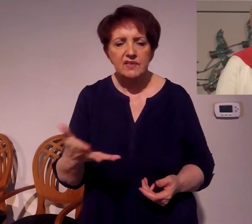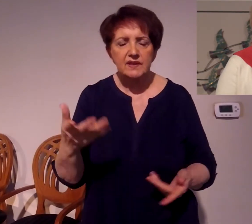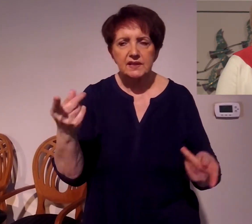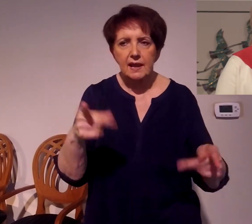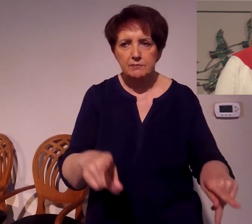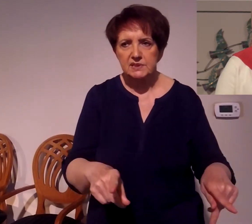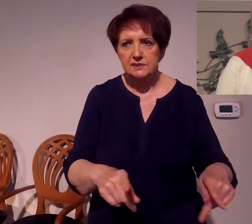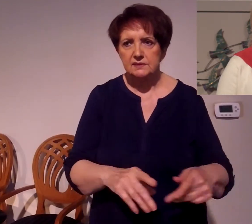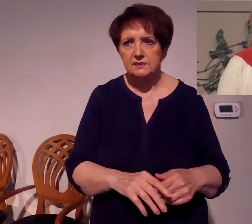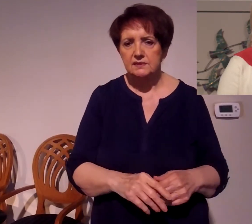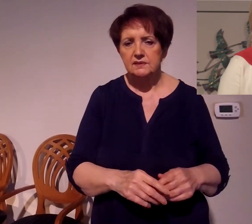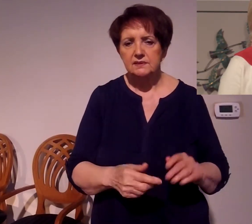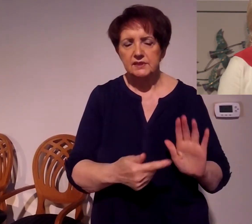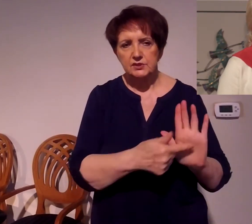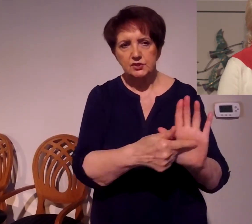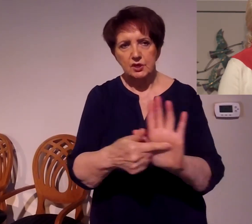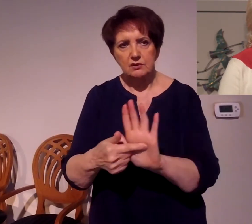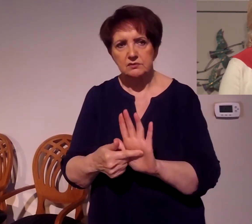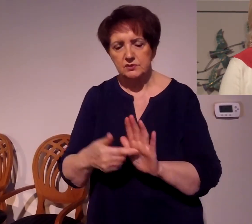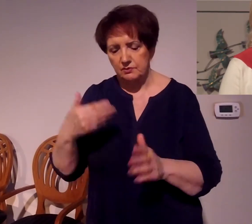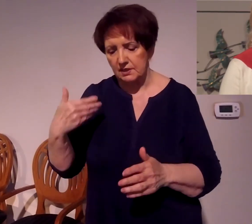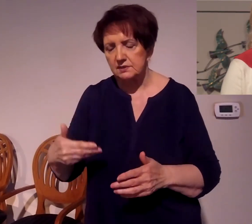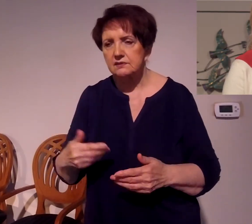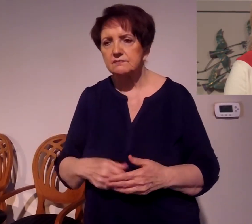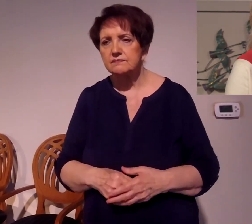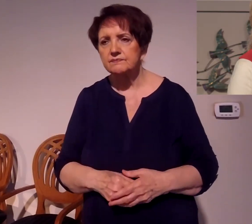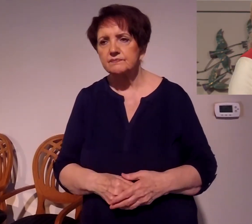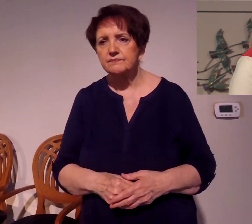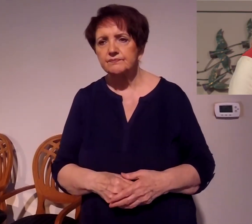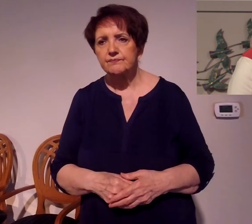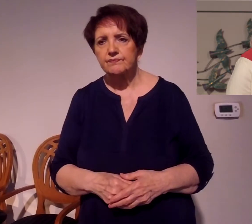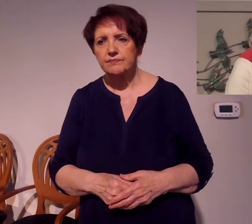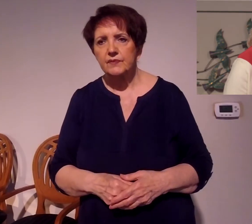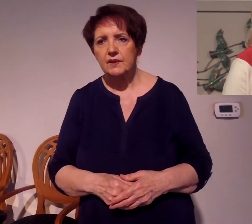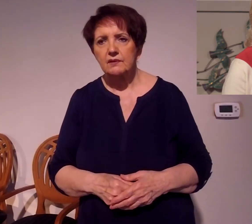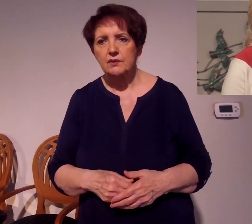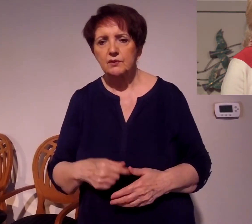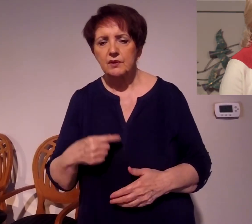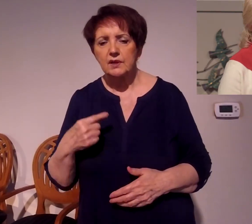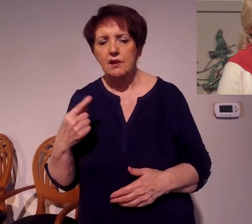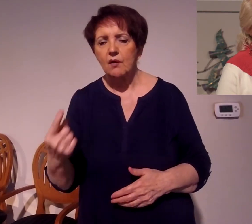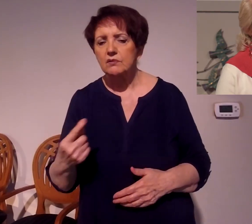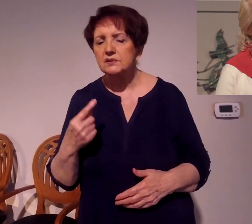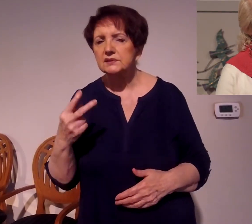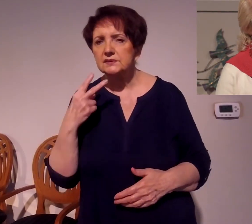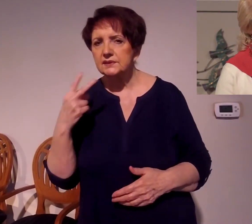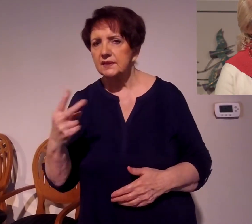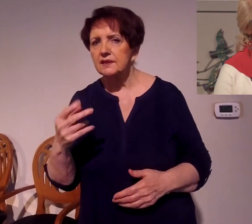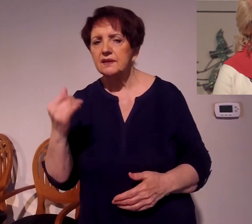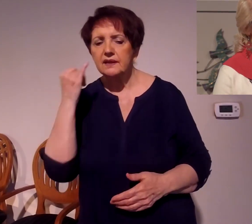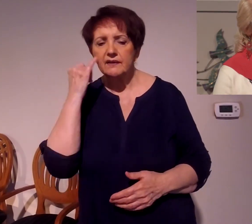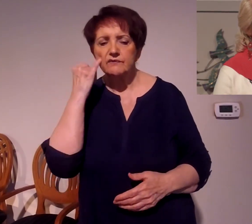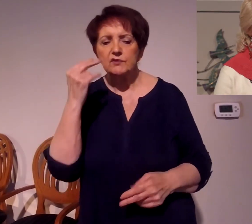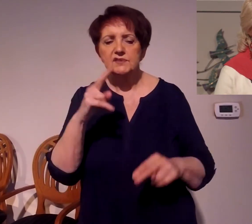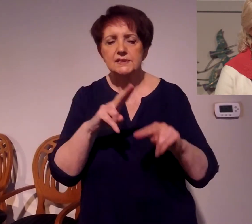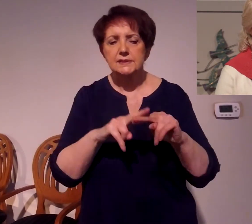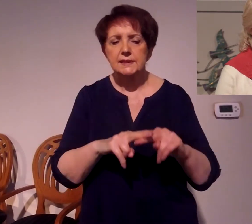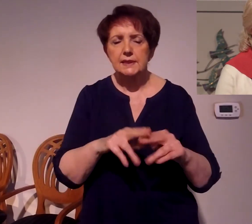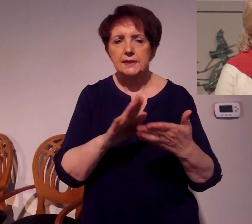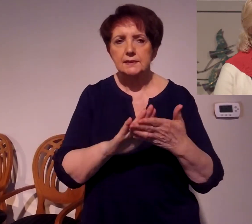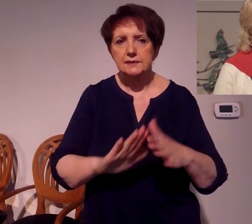become revealed to us. But it can only be revealed to us if we are sitting in